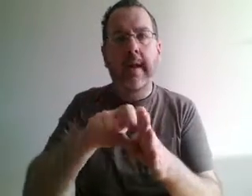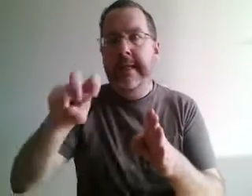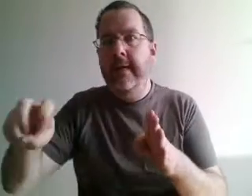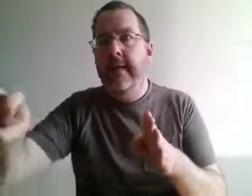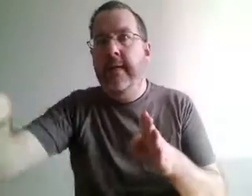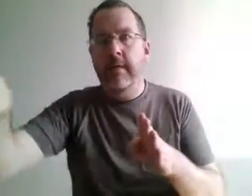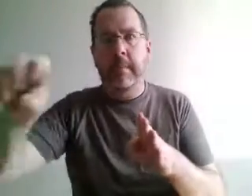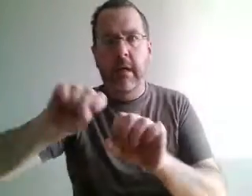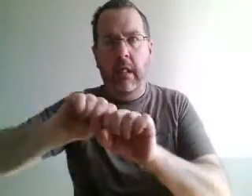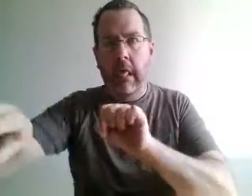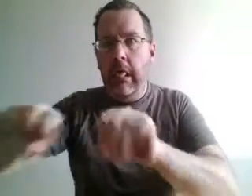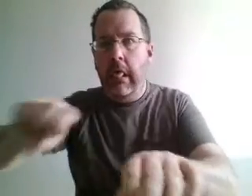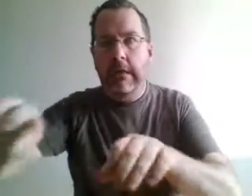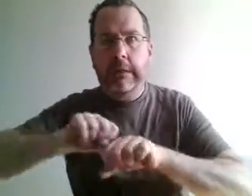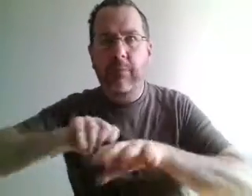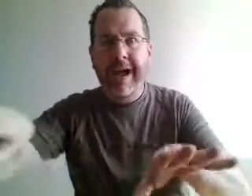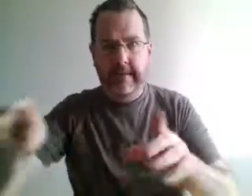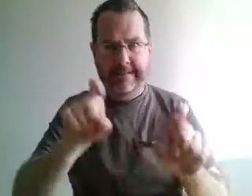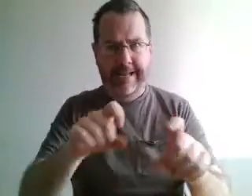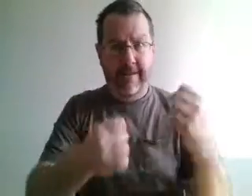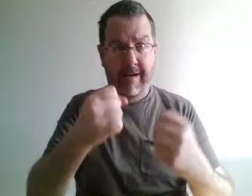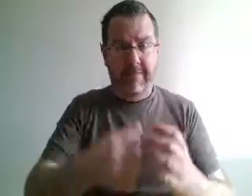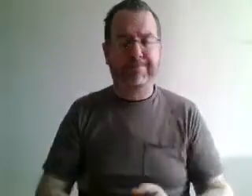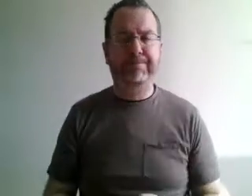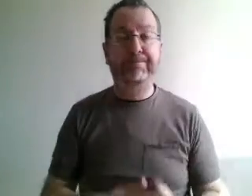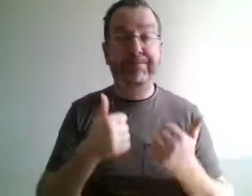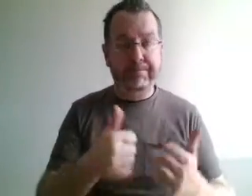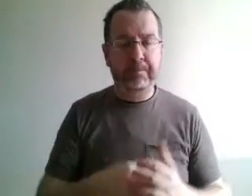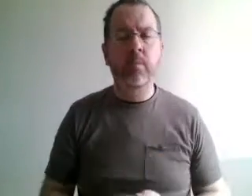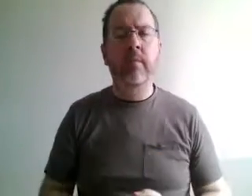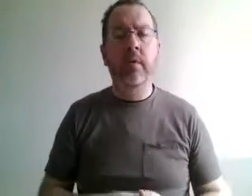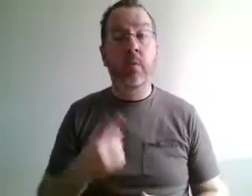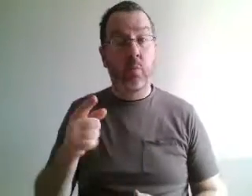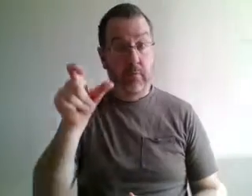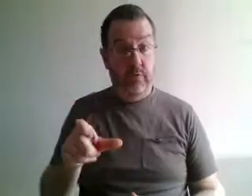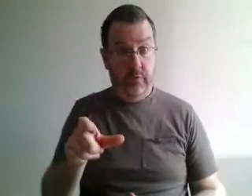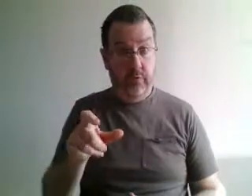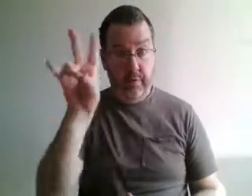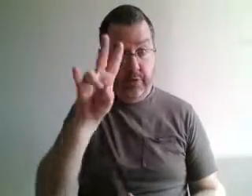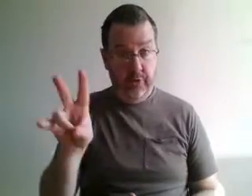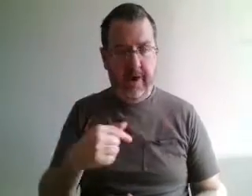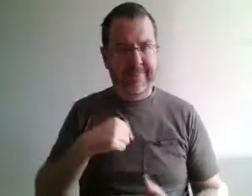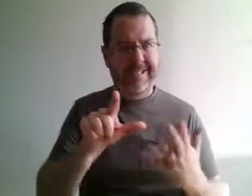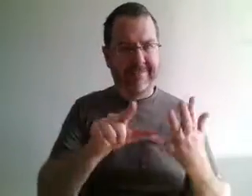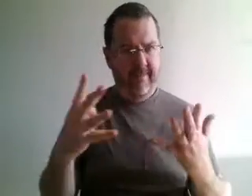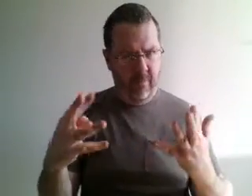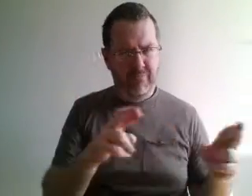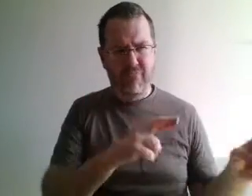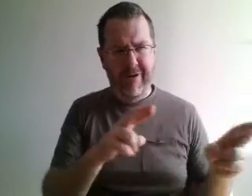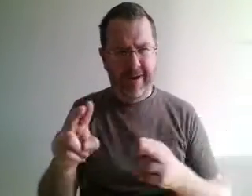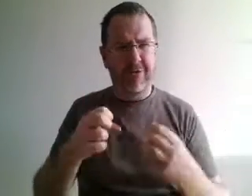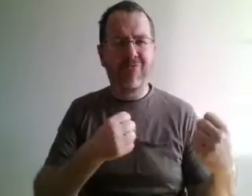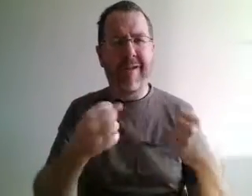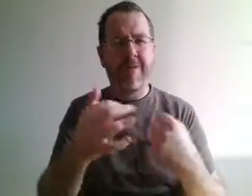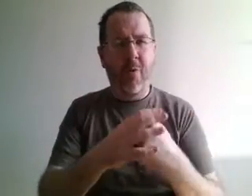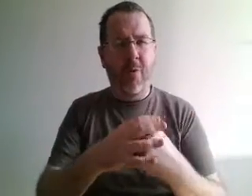Yeah. I'm 74 years of age. I'm a regular driver for a Meals on Wheels service. I'm in reasonable health, but should I continue